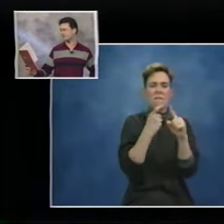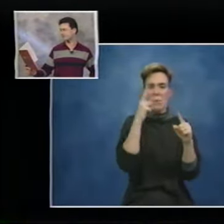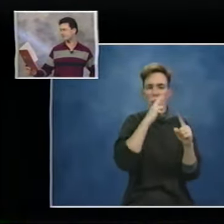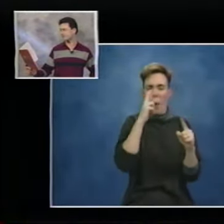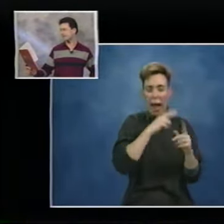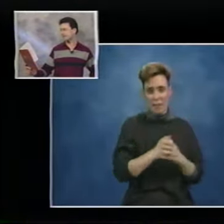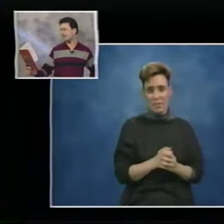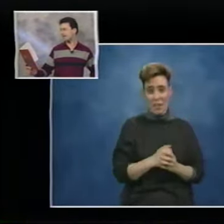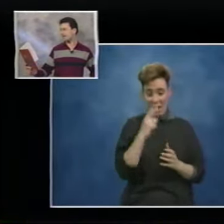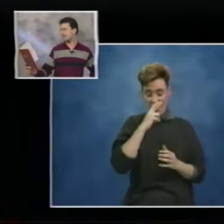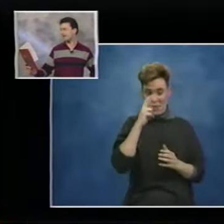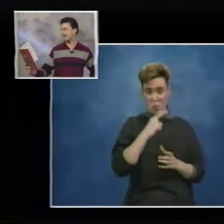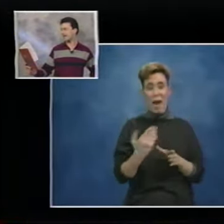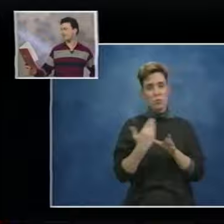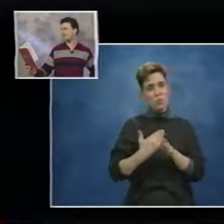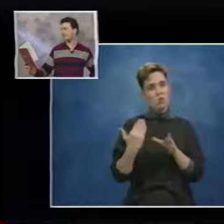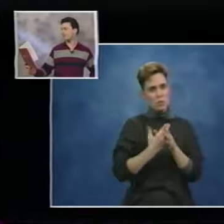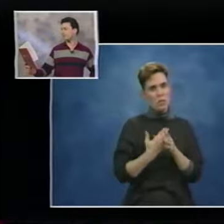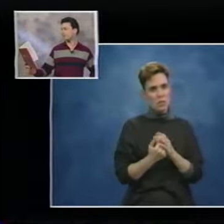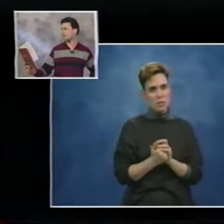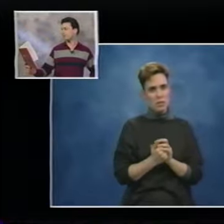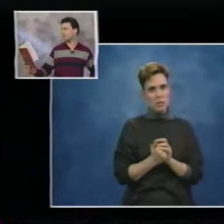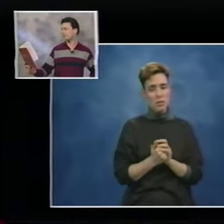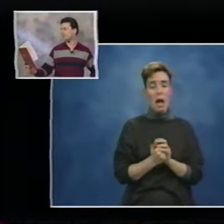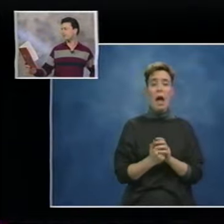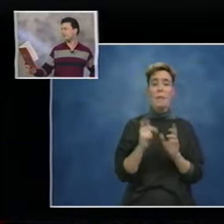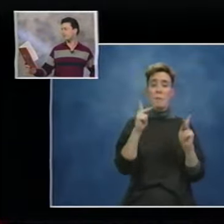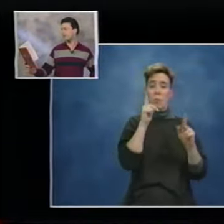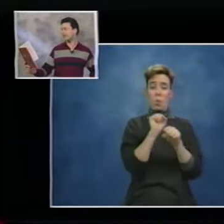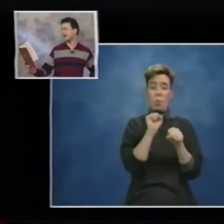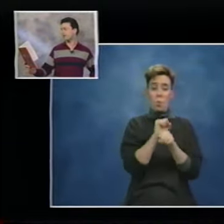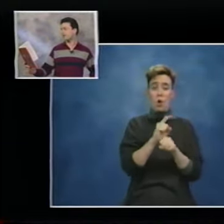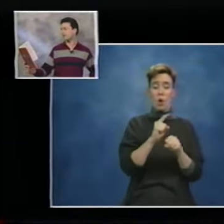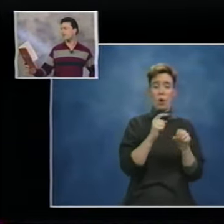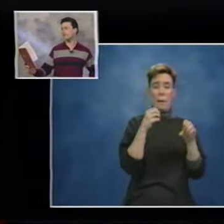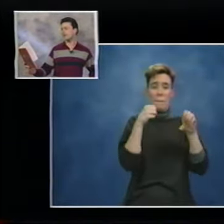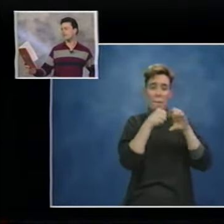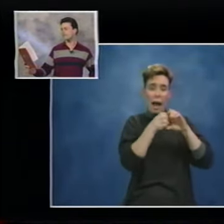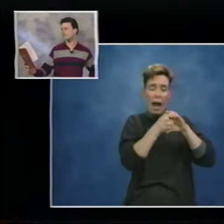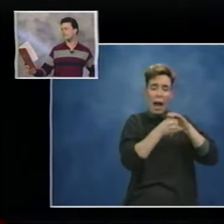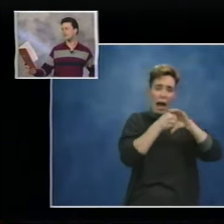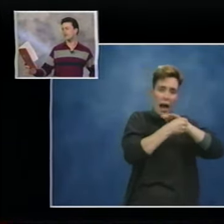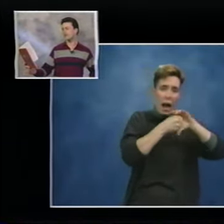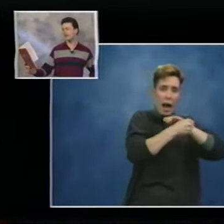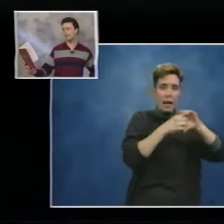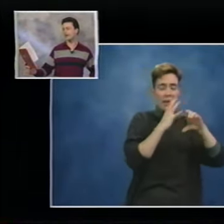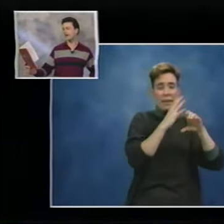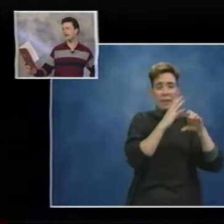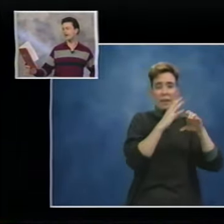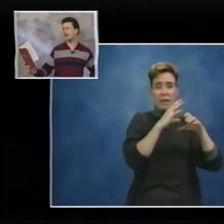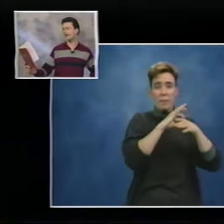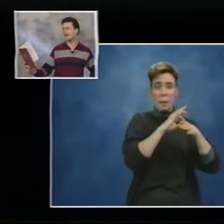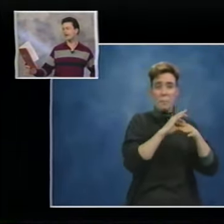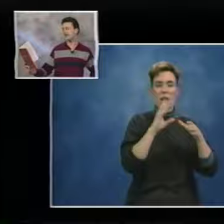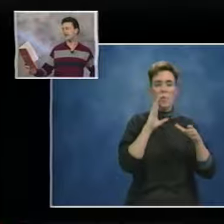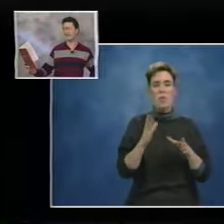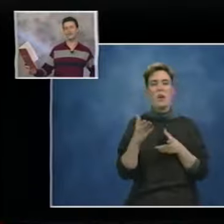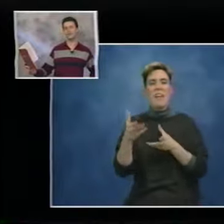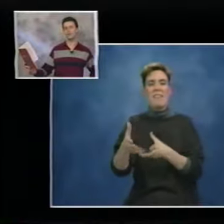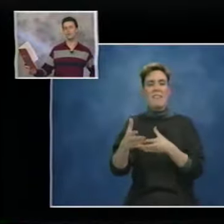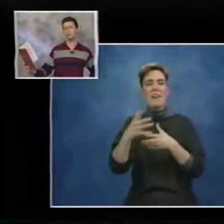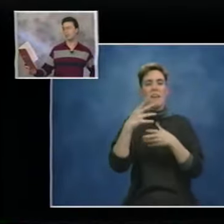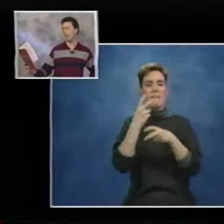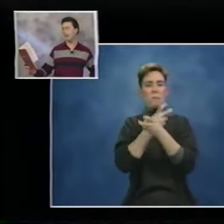nuisances, and the packers put poisoned bread out for them. They would die, and